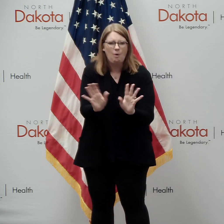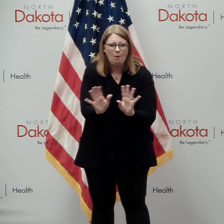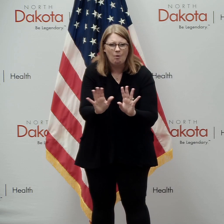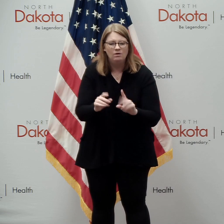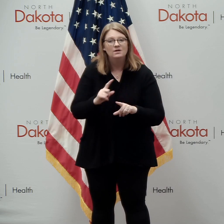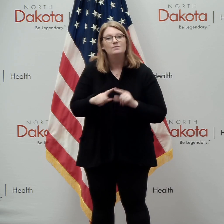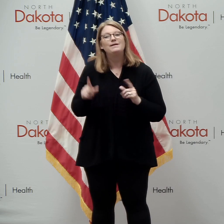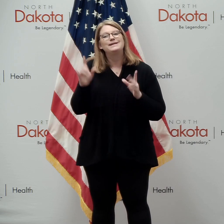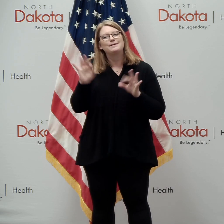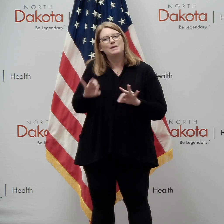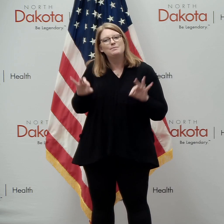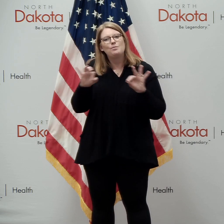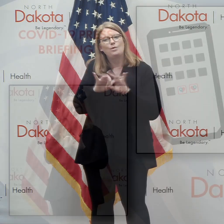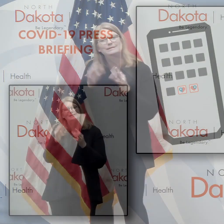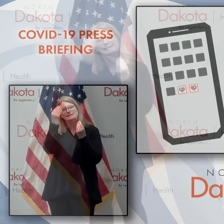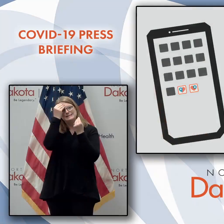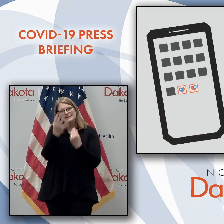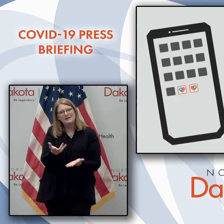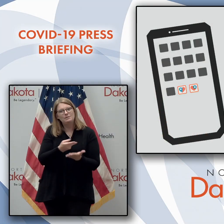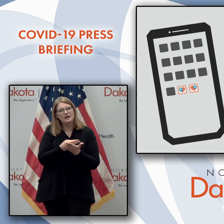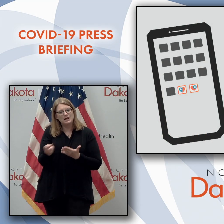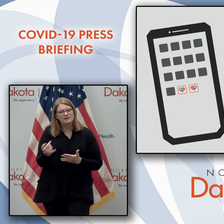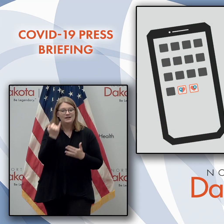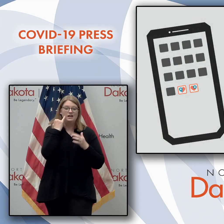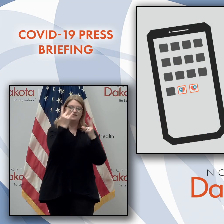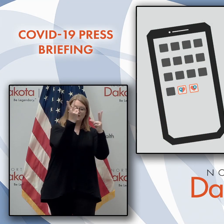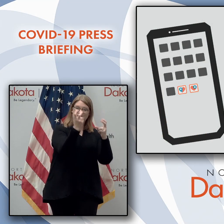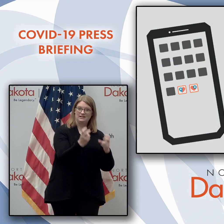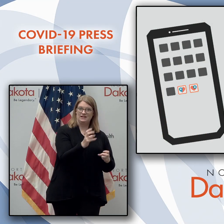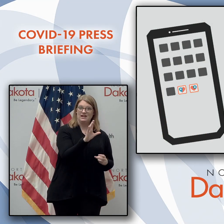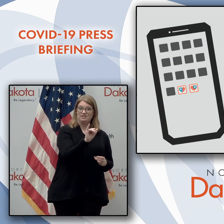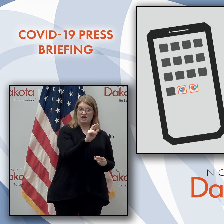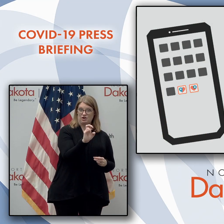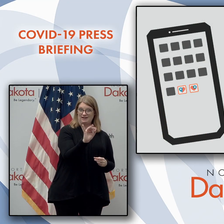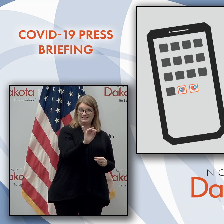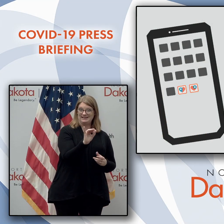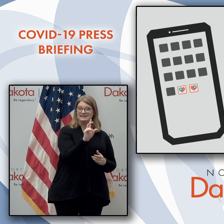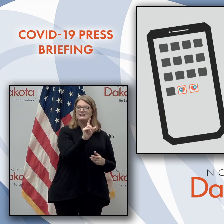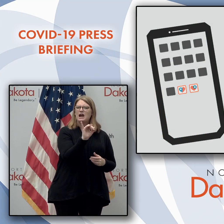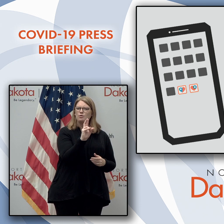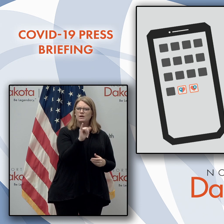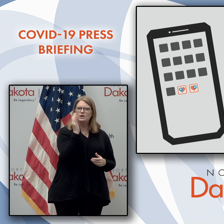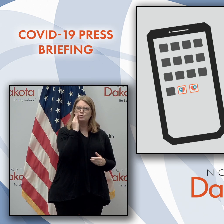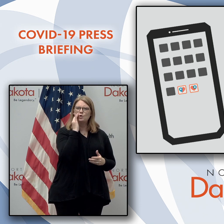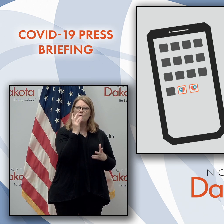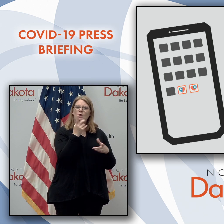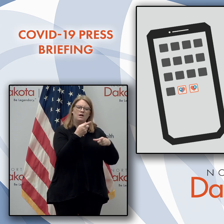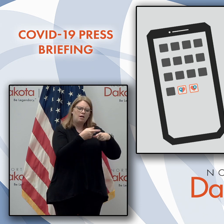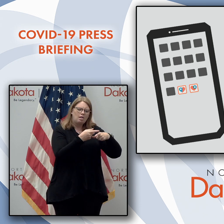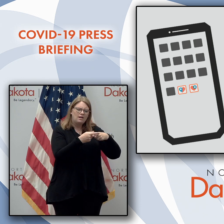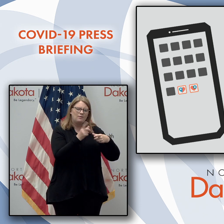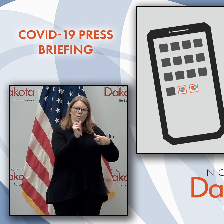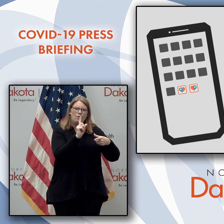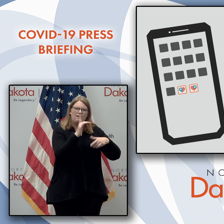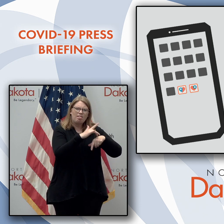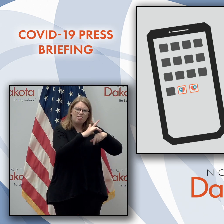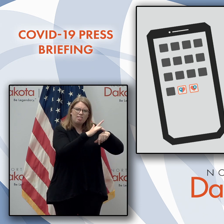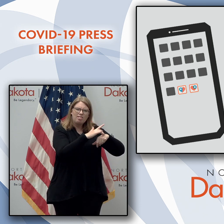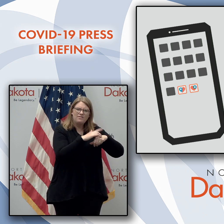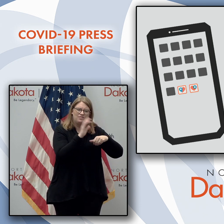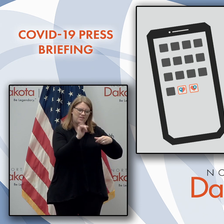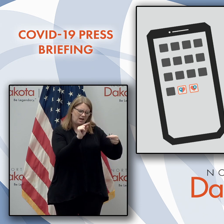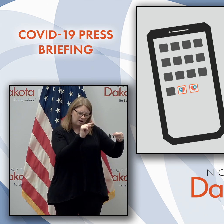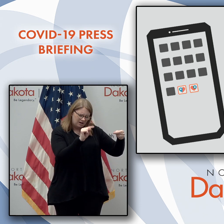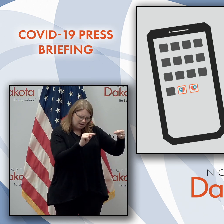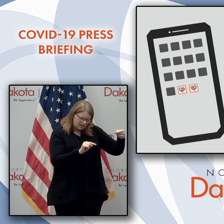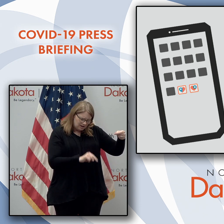life-saving. So whether it's downloading a Care-19 diary, which uses the GPS technology to help you remember where you've been, or the Care-19